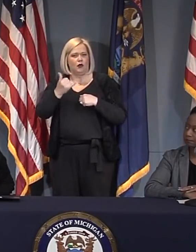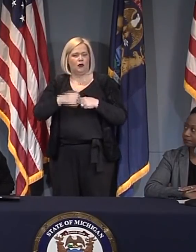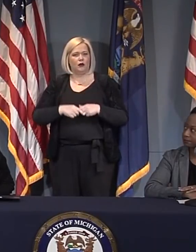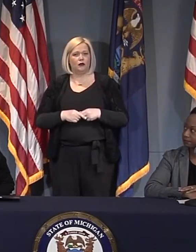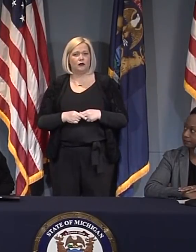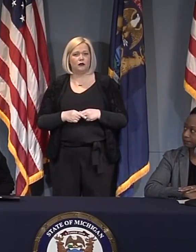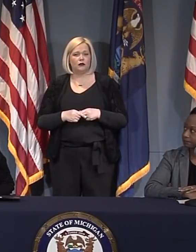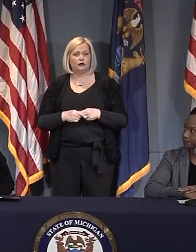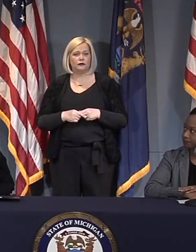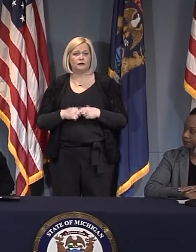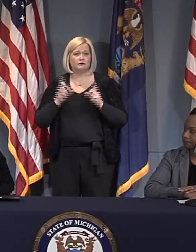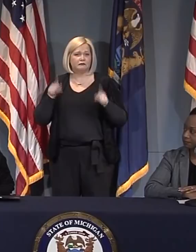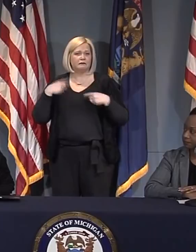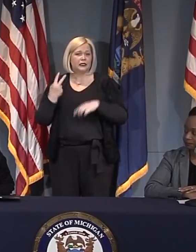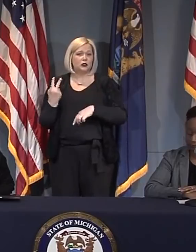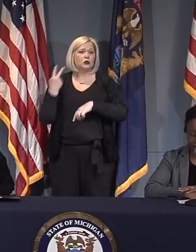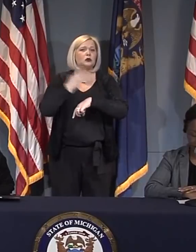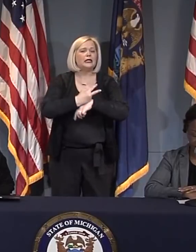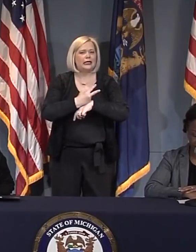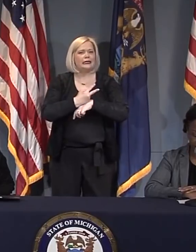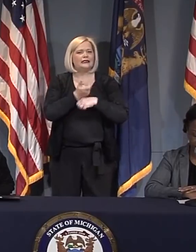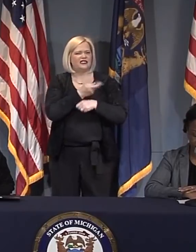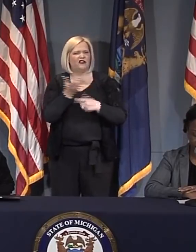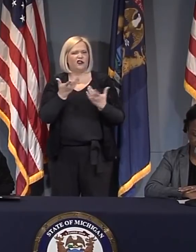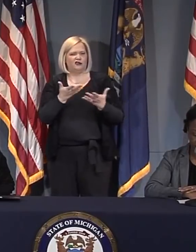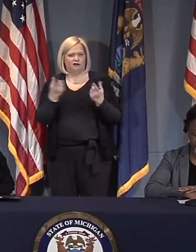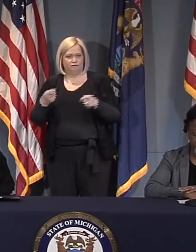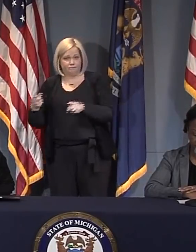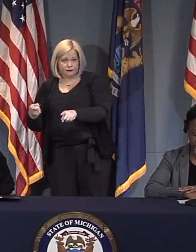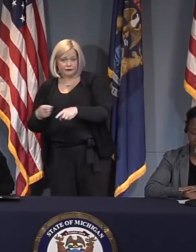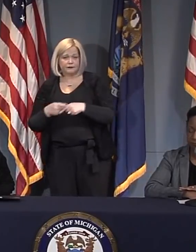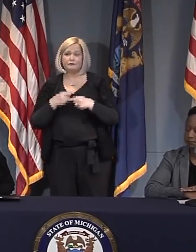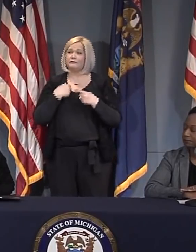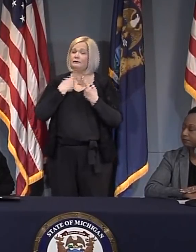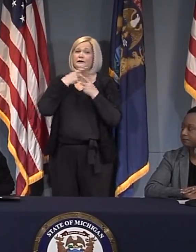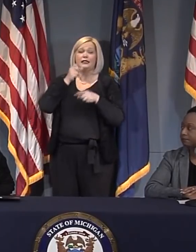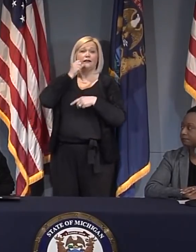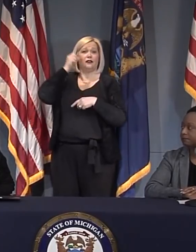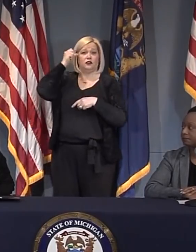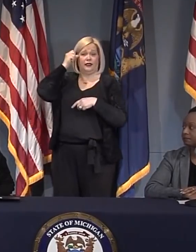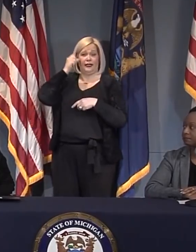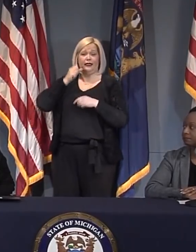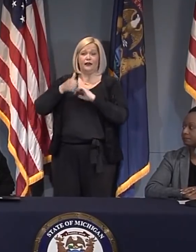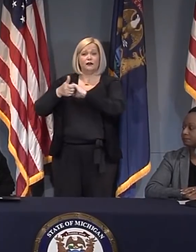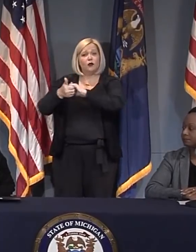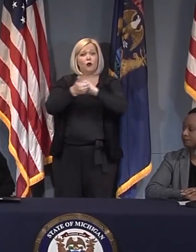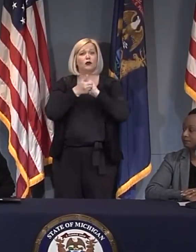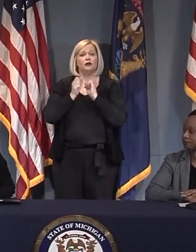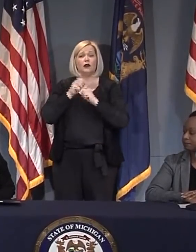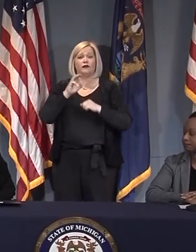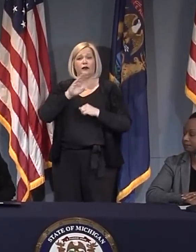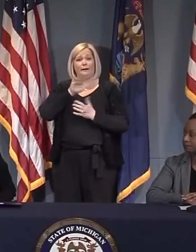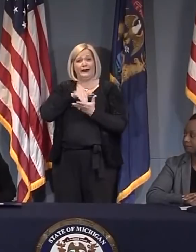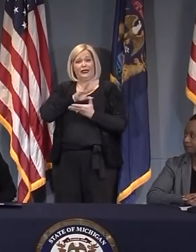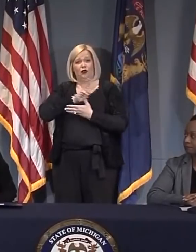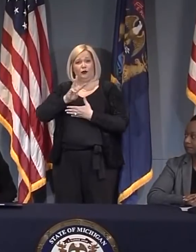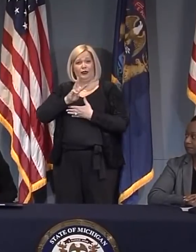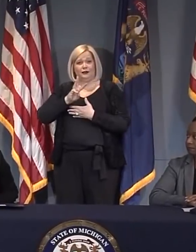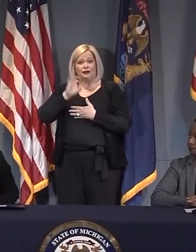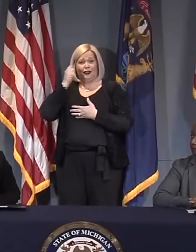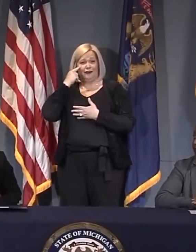of things happen. Yesterday, I announced that a coalition of Midwestern governors and